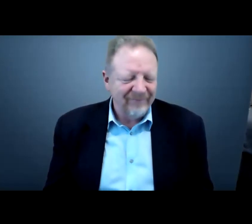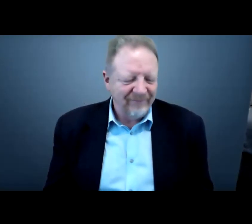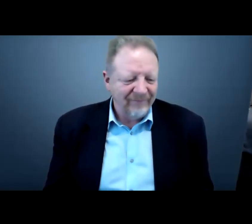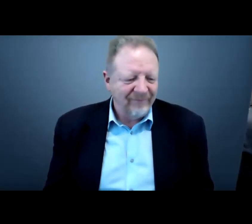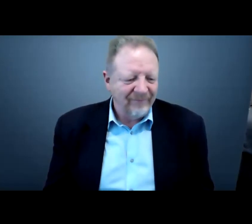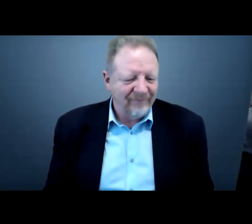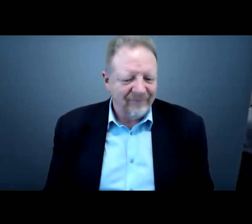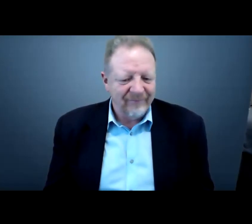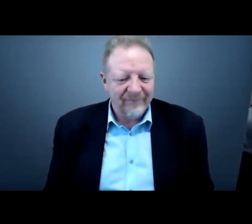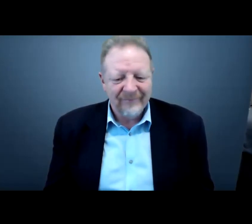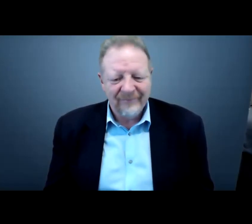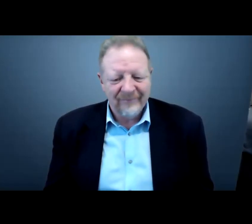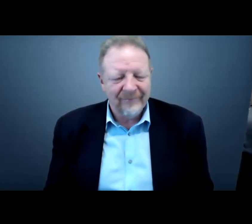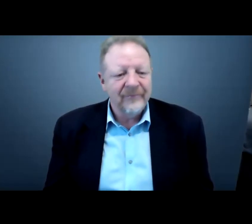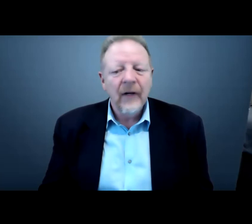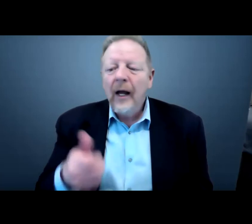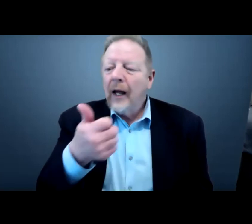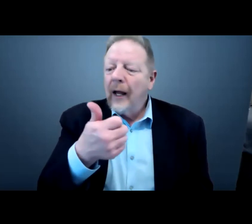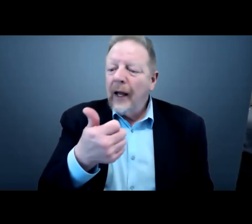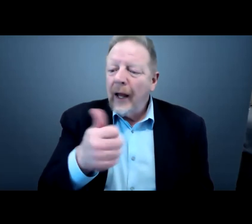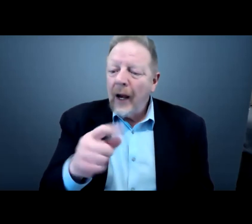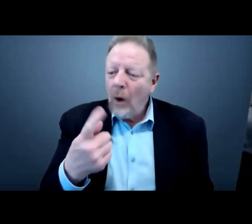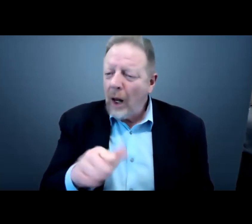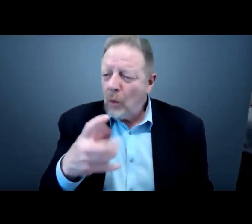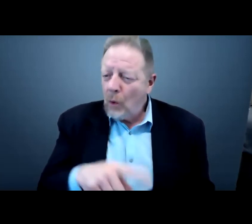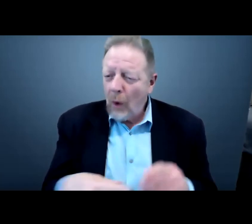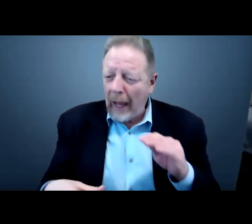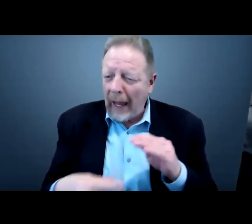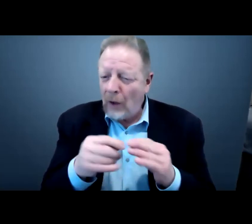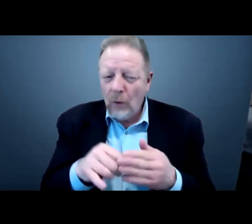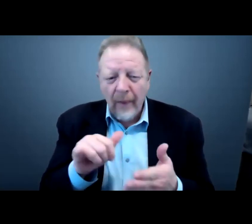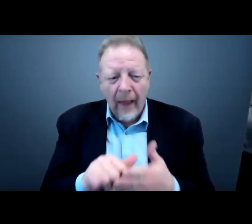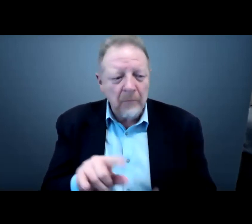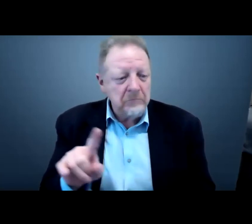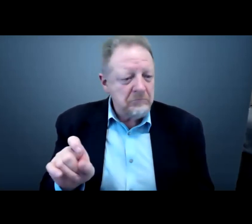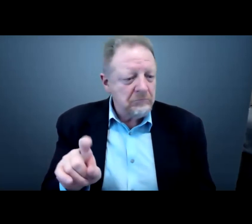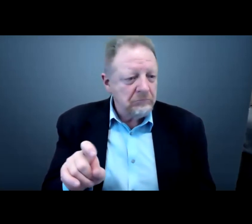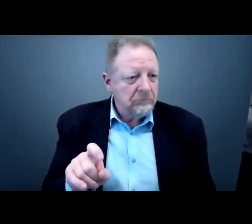keep going? Okay. Anybody else have anything to add on that?